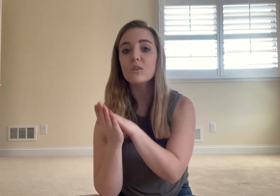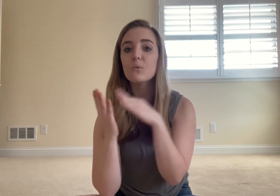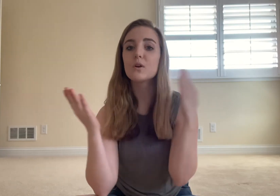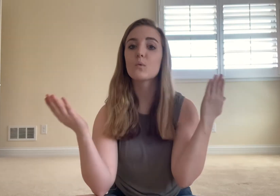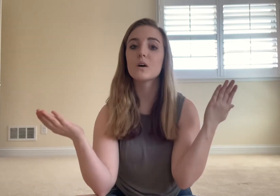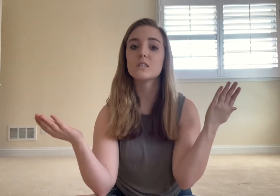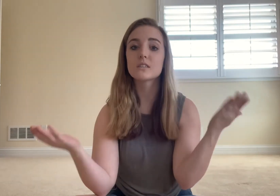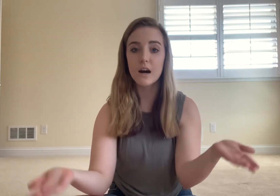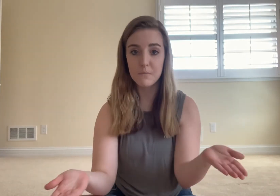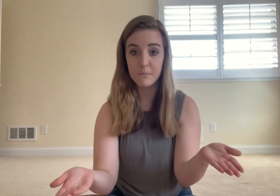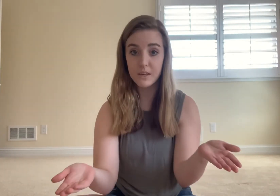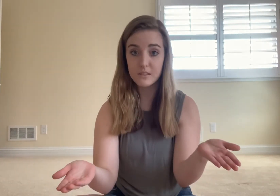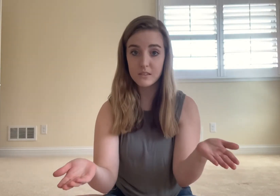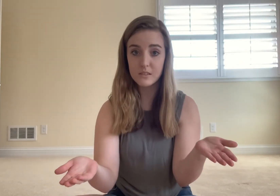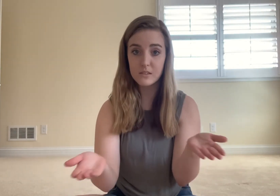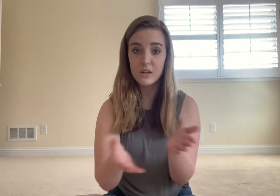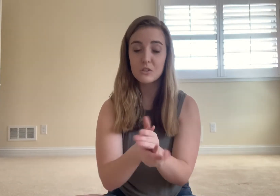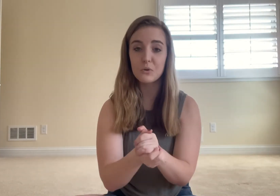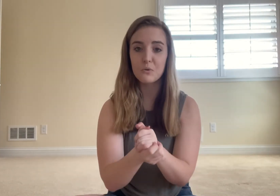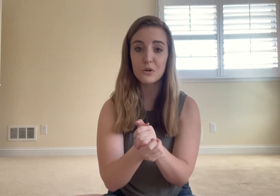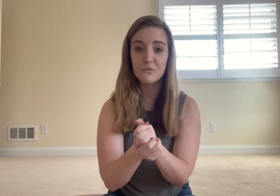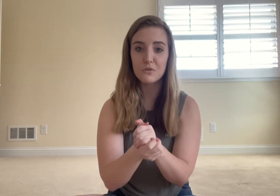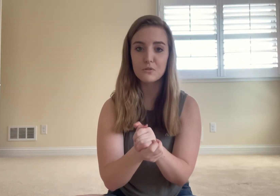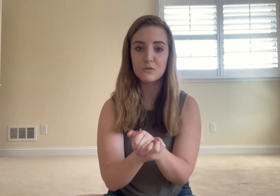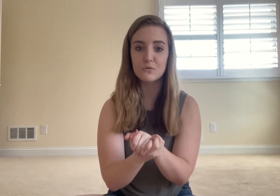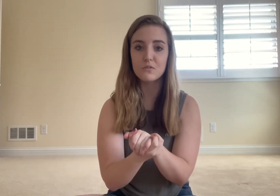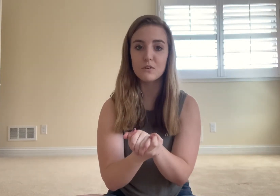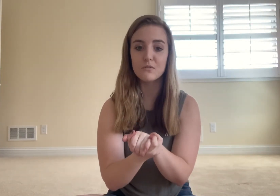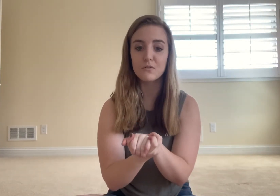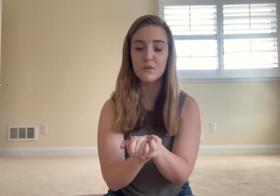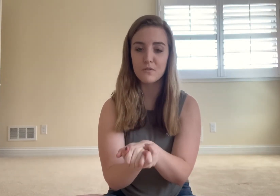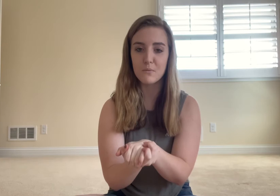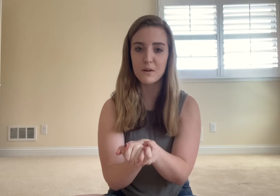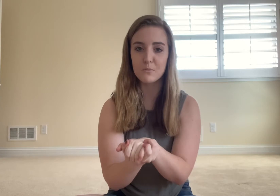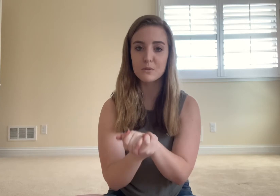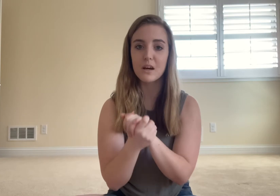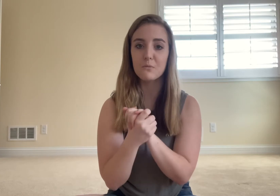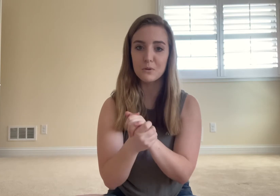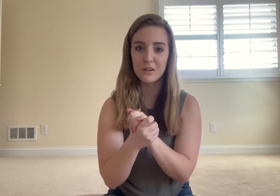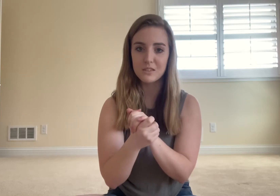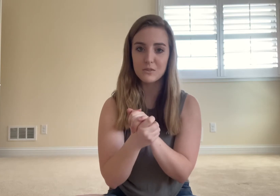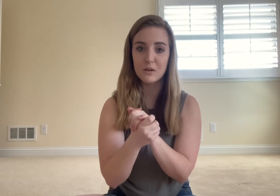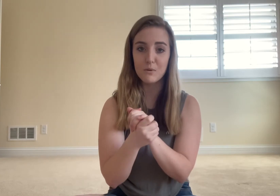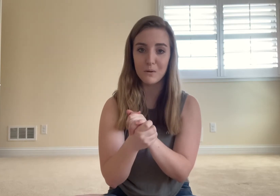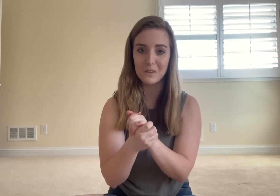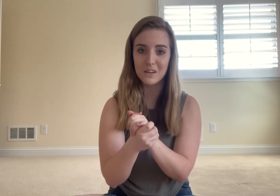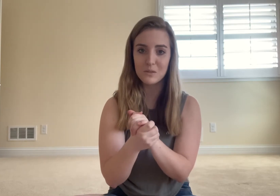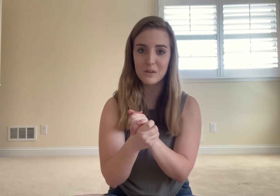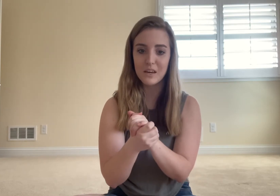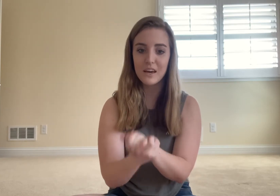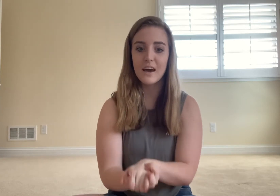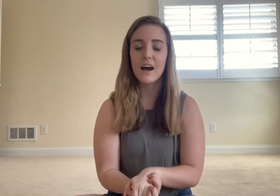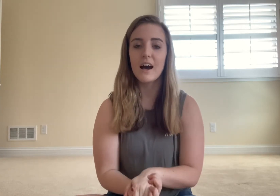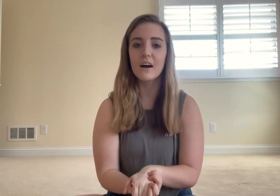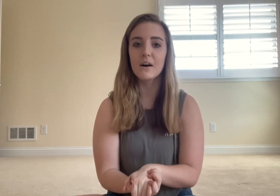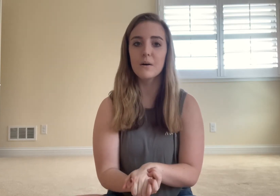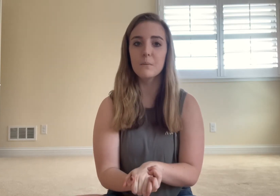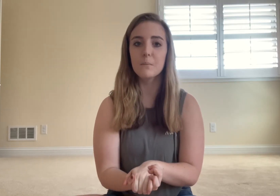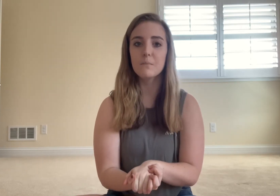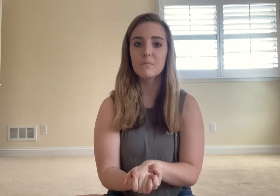winner was common places. Don't worry for those who voted for farm animals. I will get to it probably next week, but